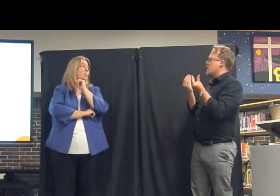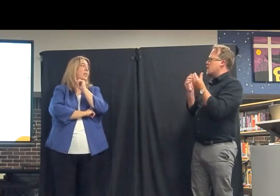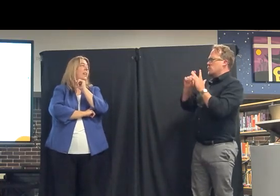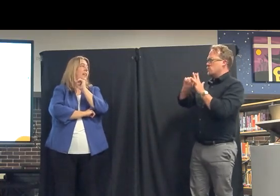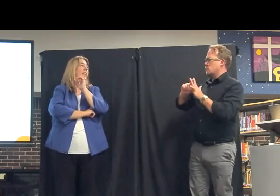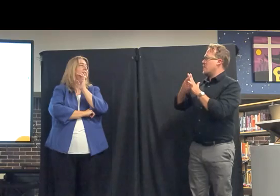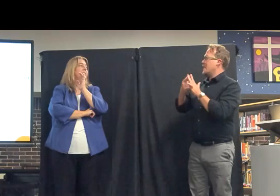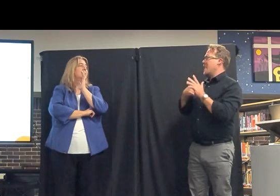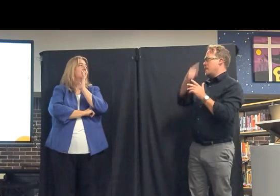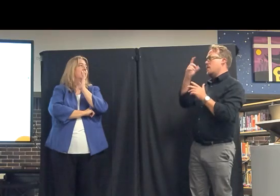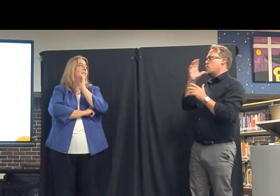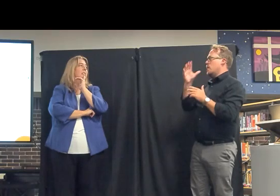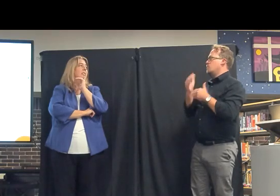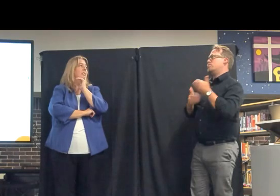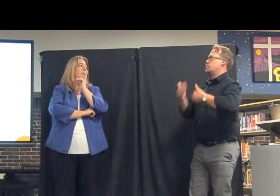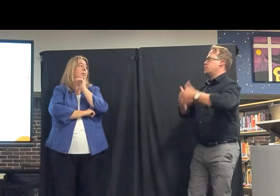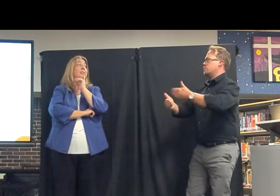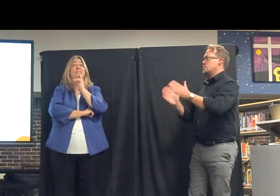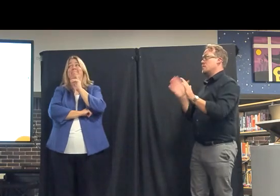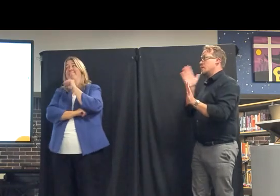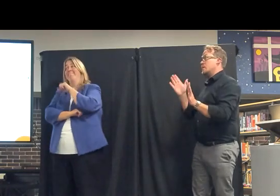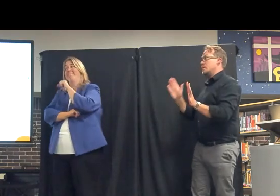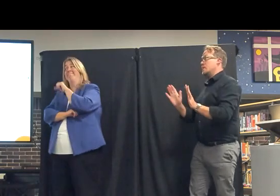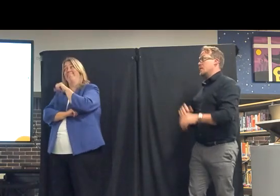gonna go quick.